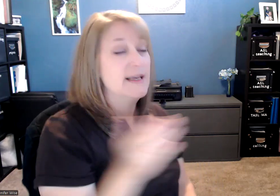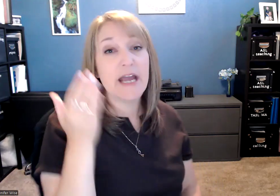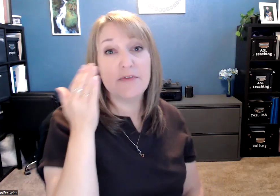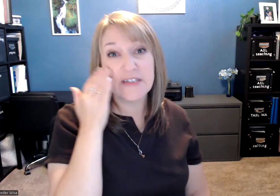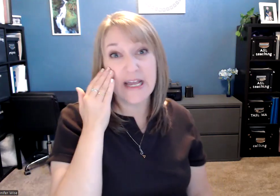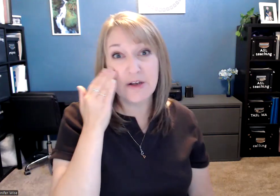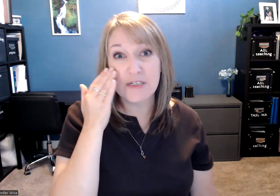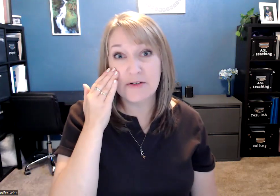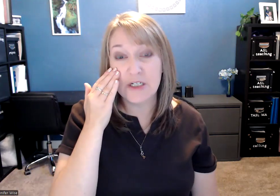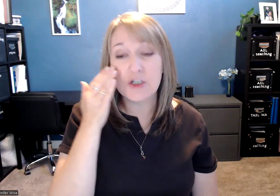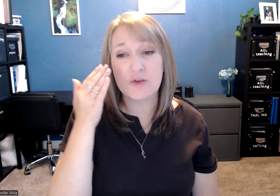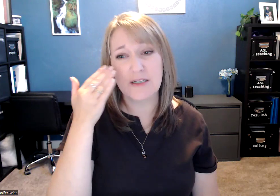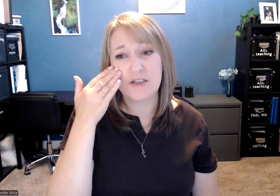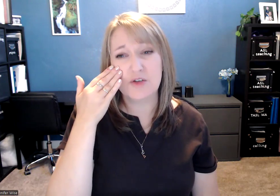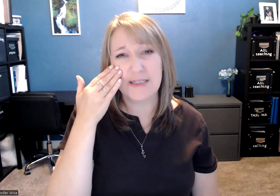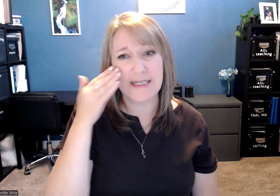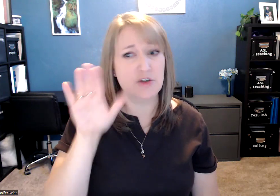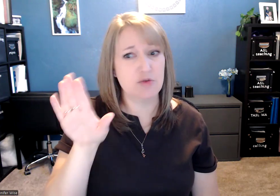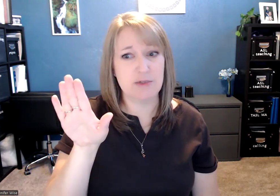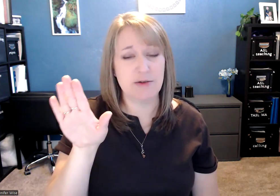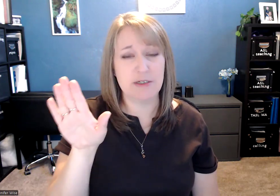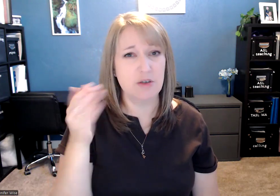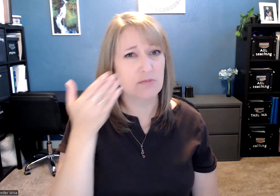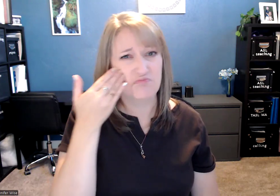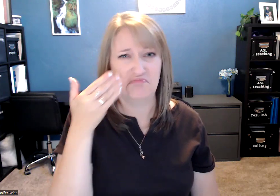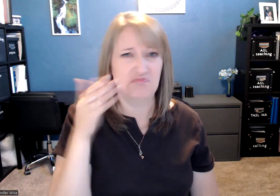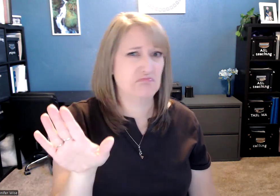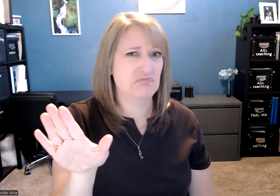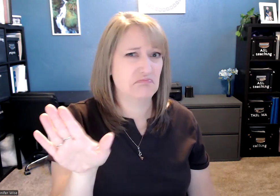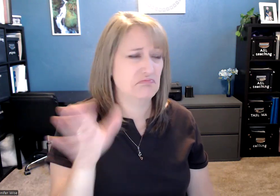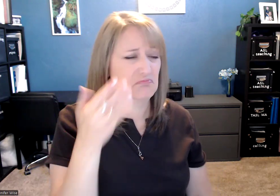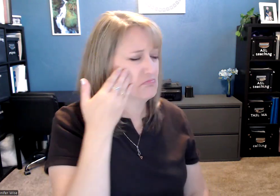And if you sign no down here, you can sign don't know down here too.